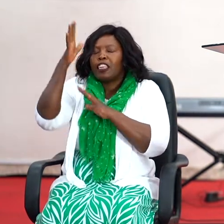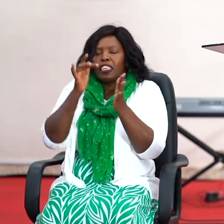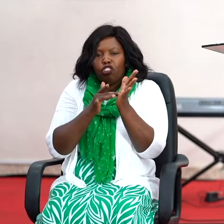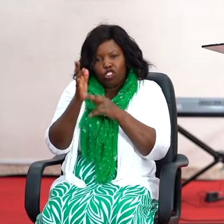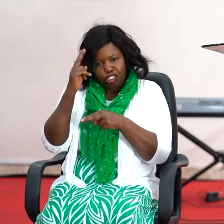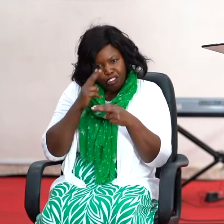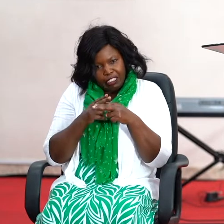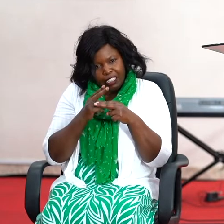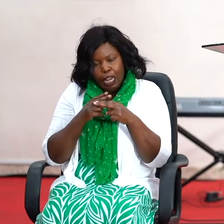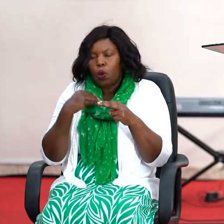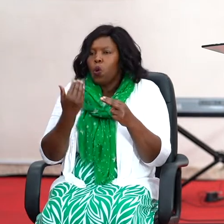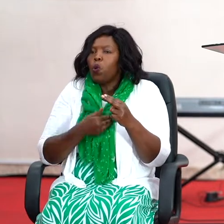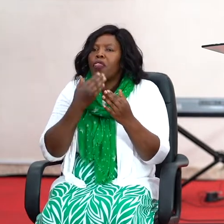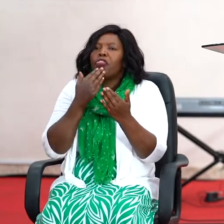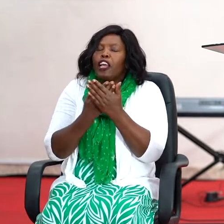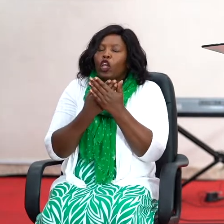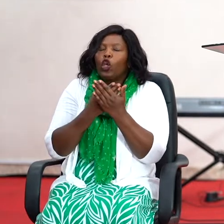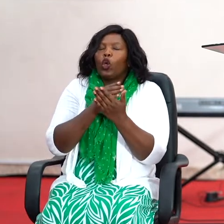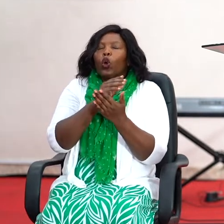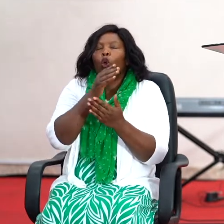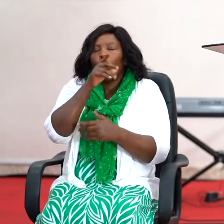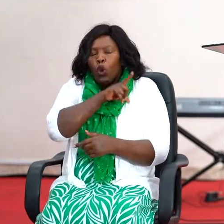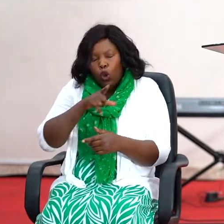Jesus, we thank you, dear Lord,